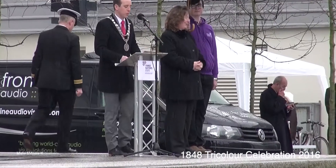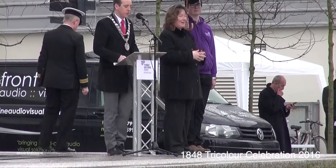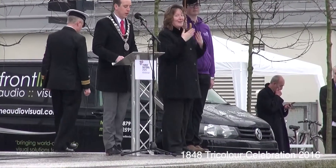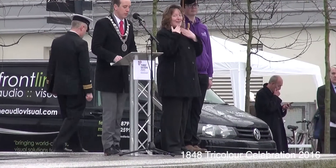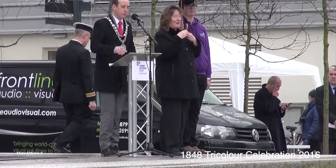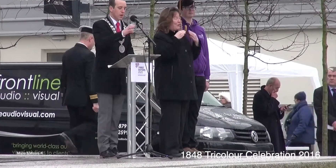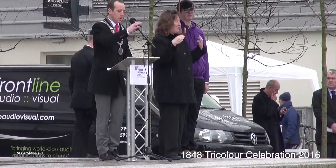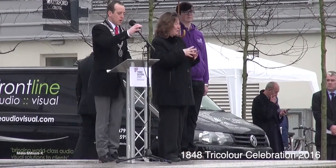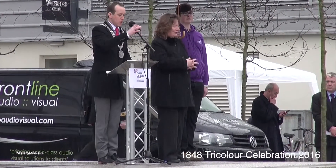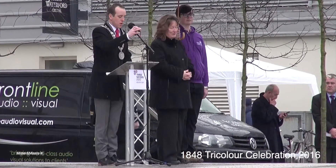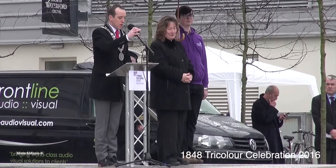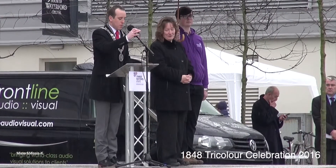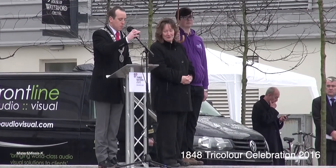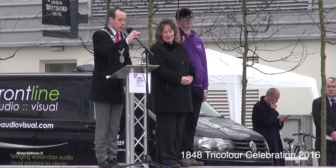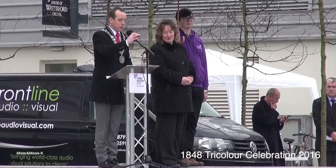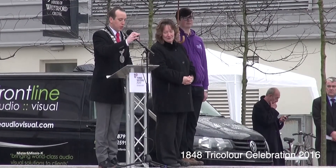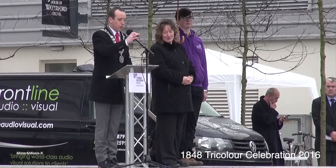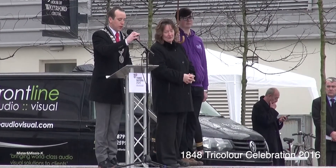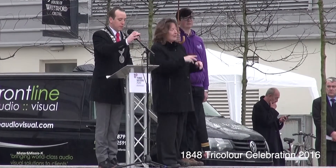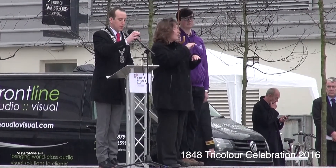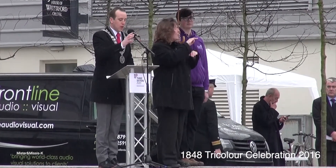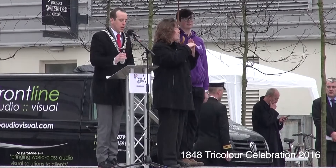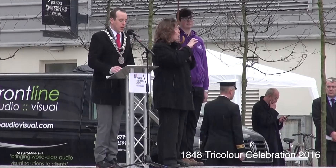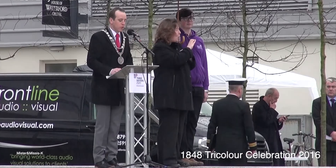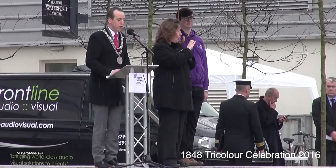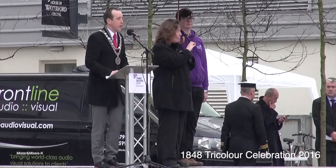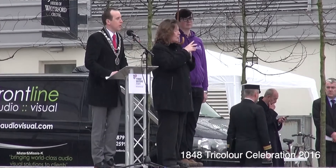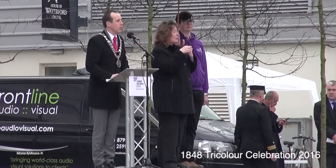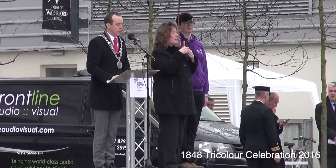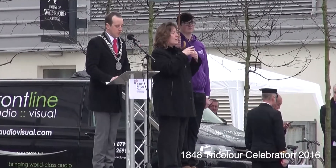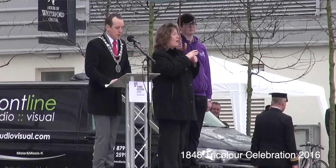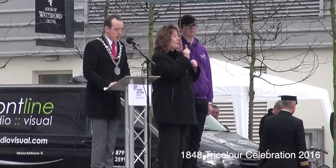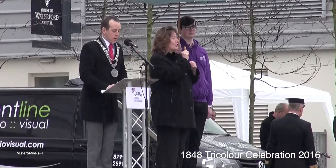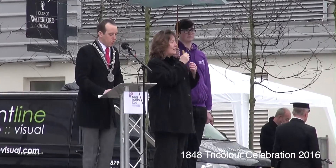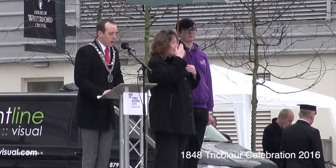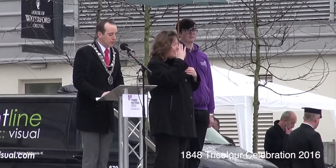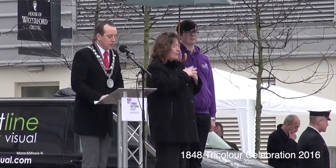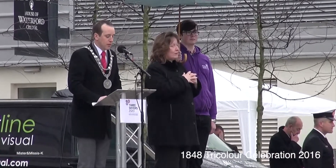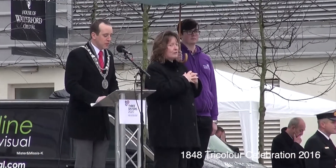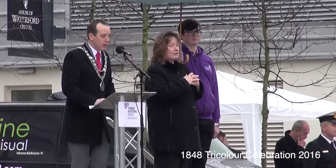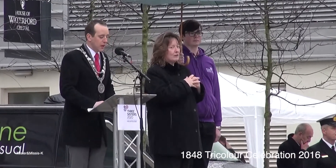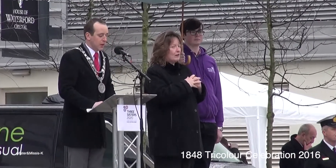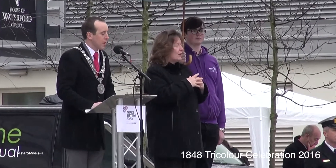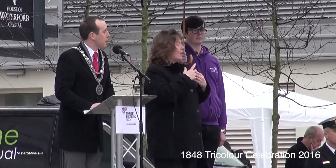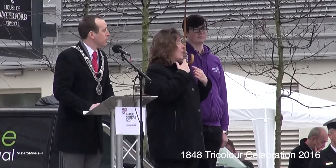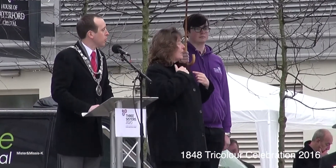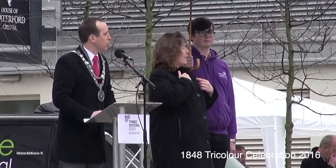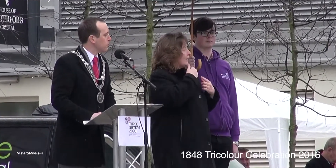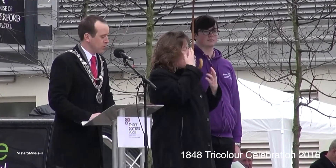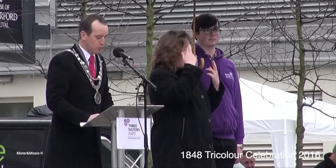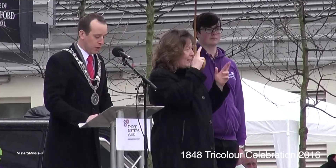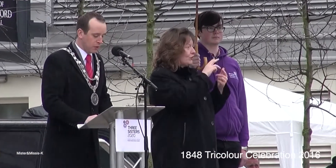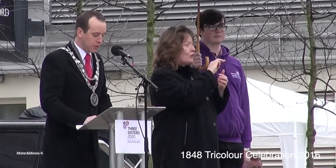Thank you very much, Eddie. Minister Coveney, Leader of Shannon Aaron, Your Excellencies, Canadian